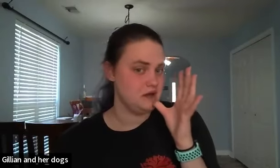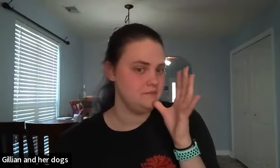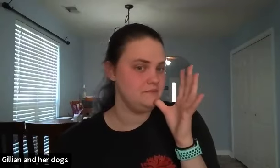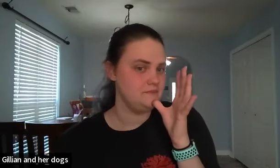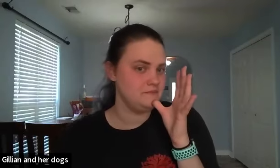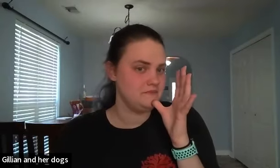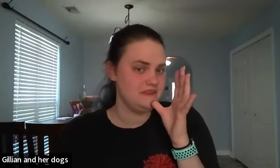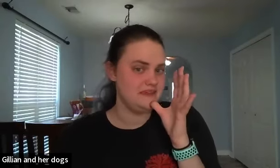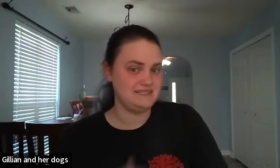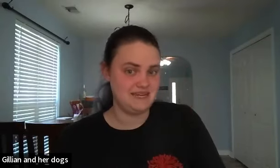mom. Then